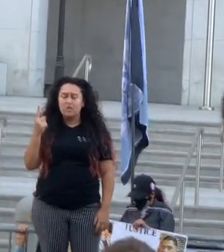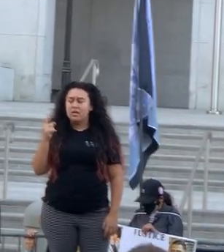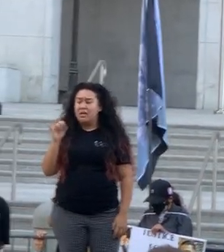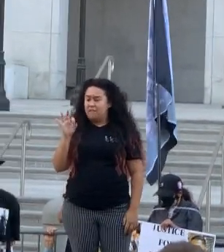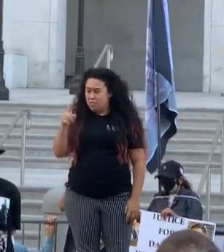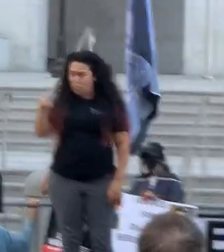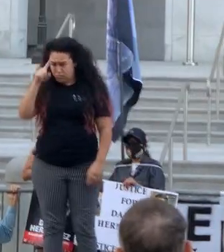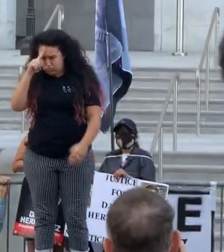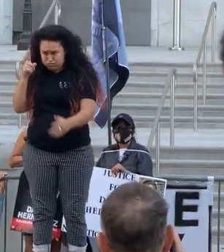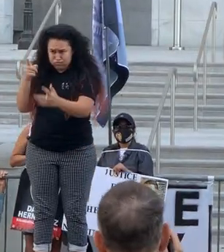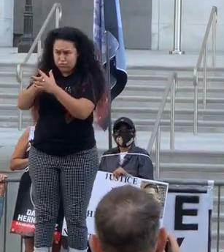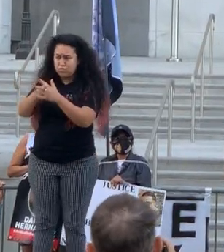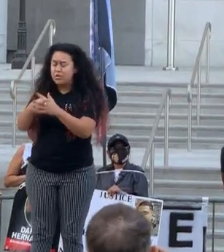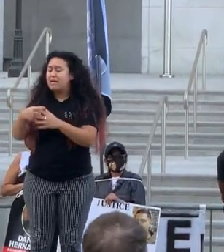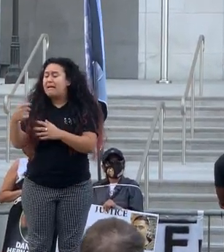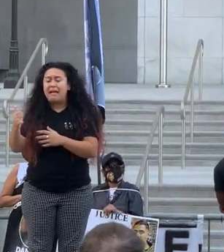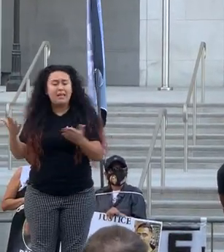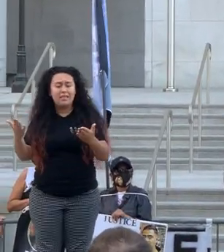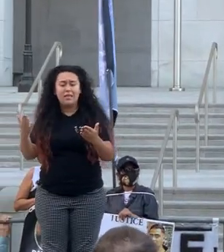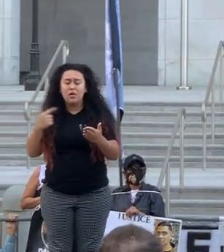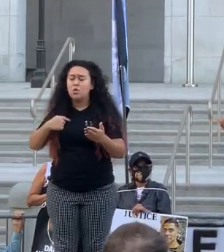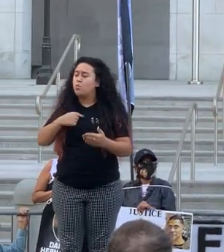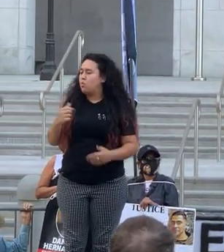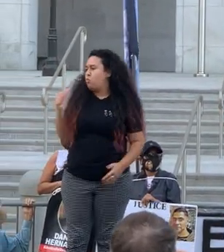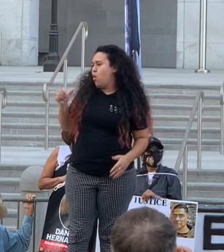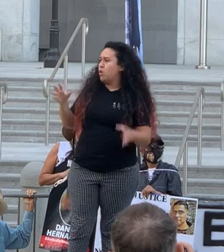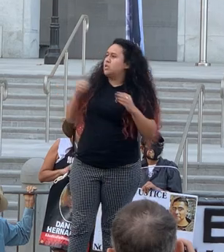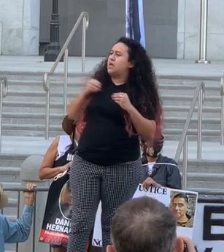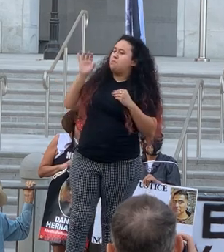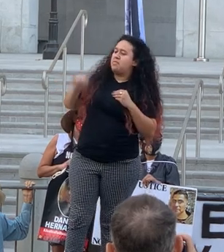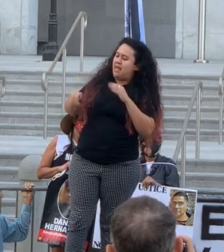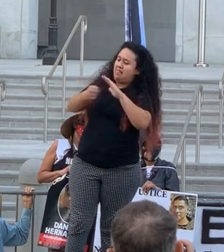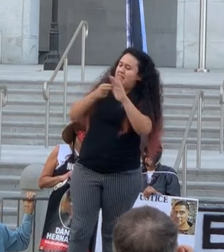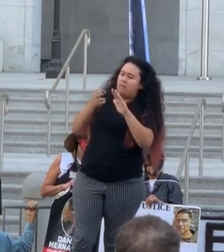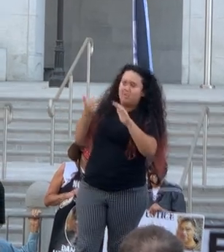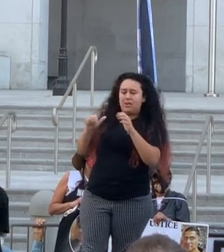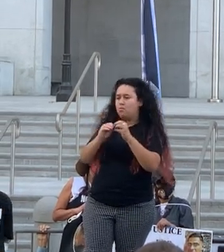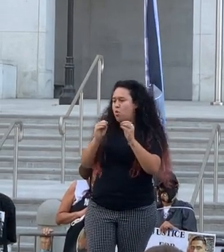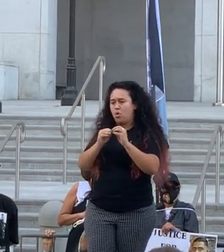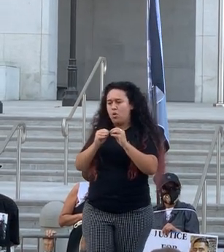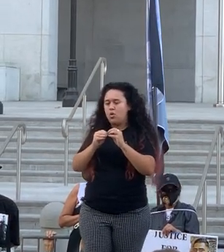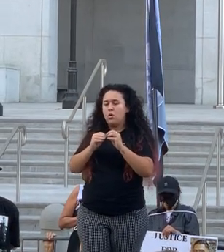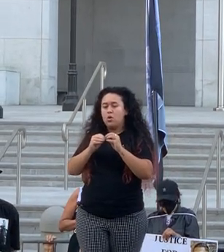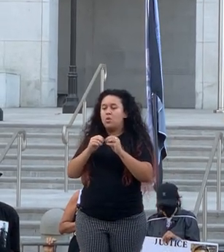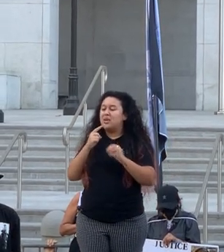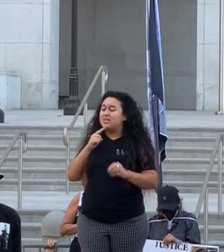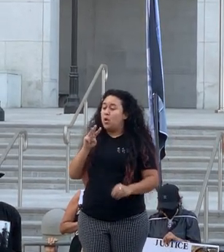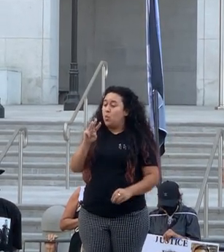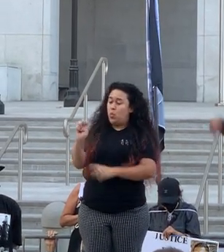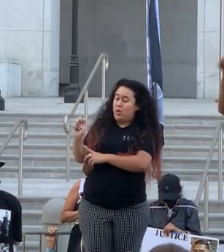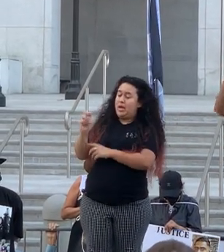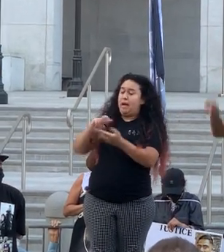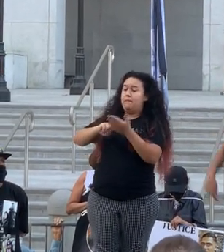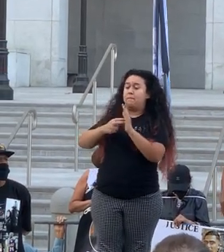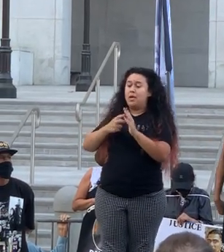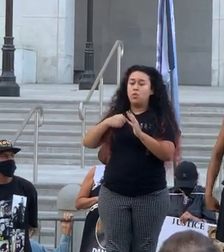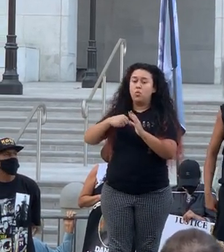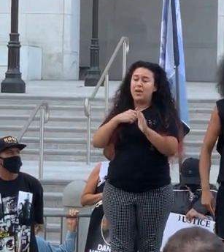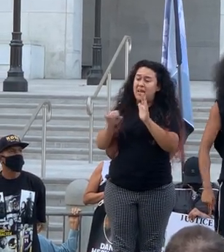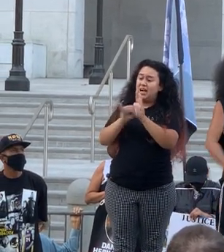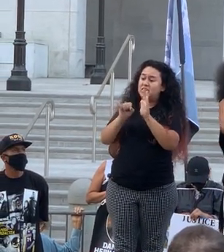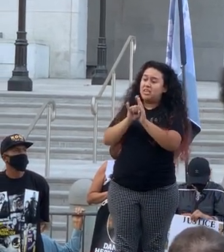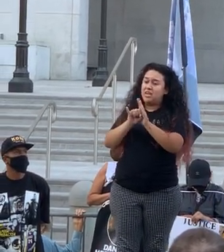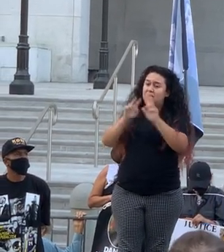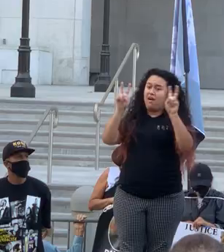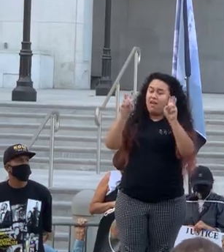anything, it is that we refuse to accept it any longer. And when I say we, I mean every one of us who would identify across the political